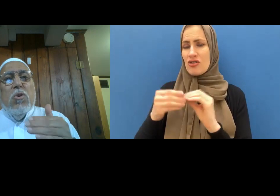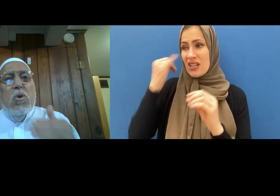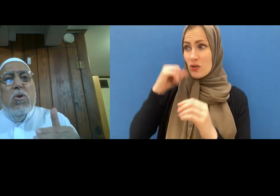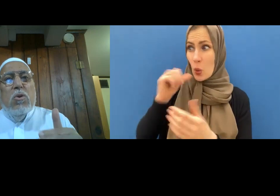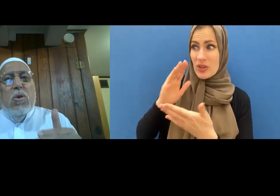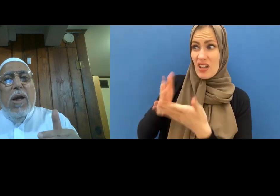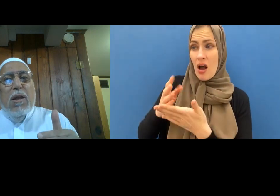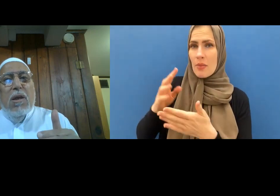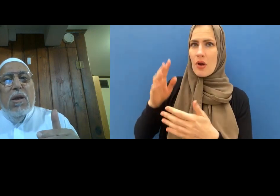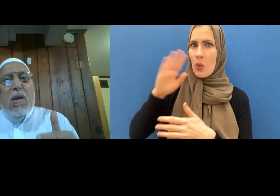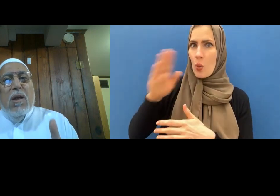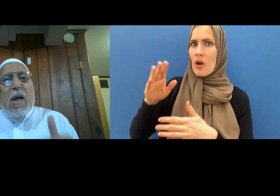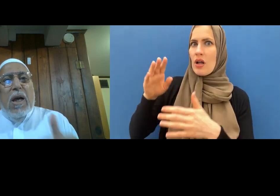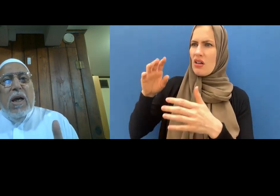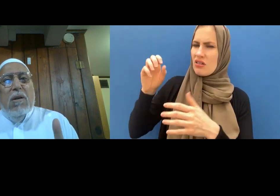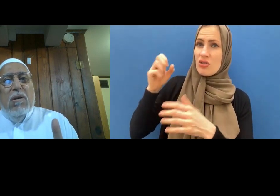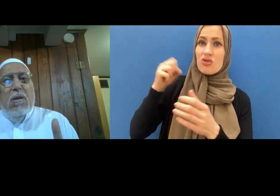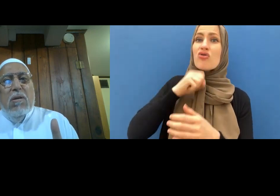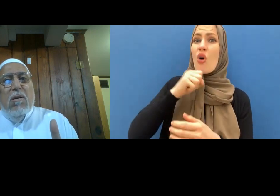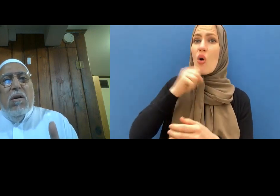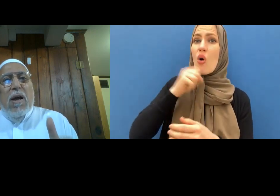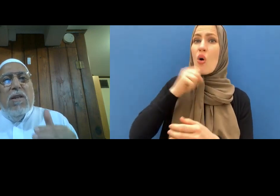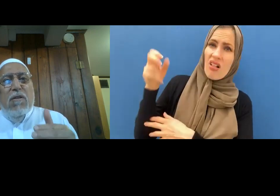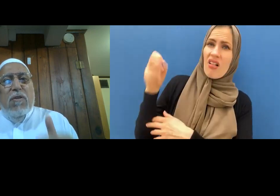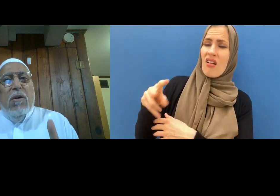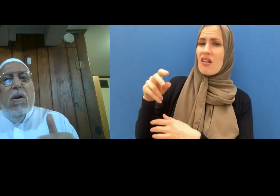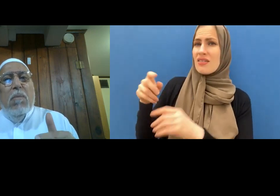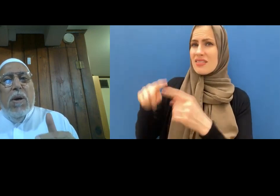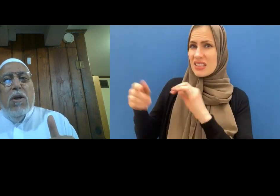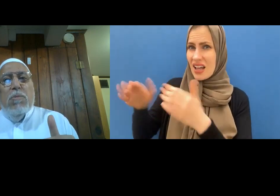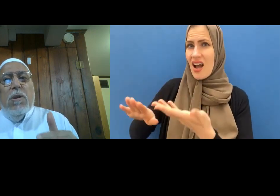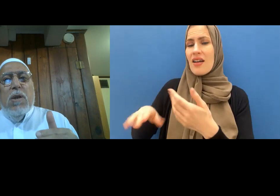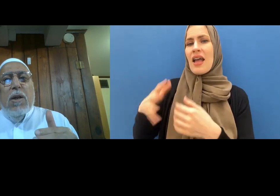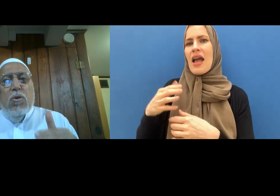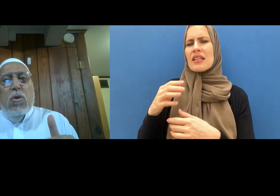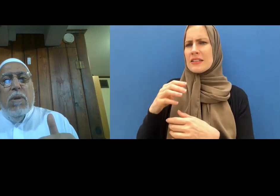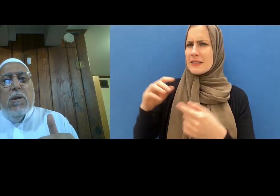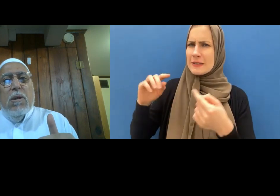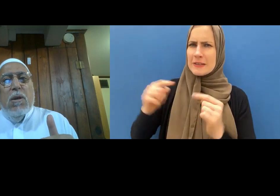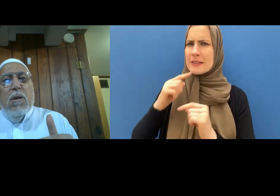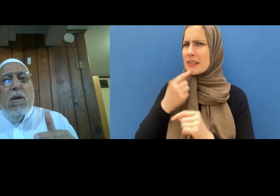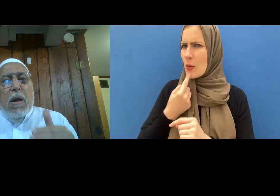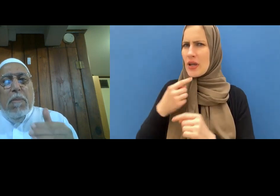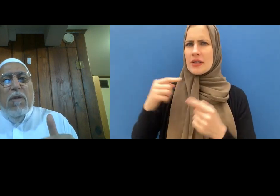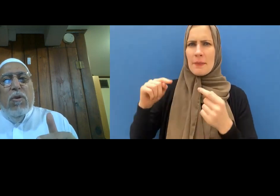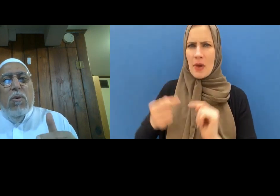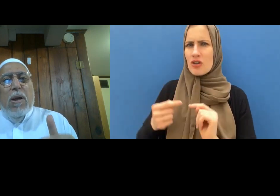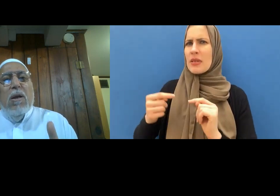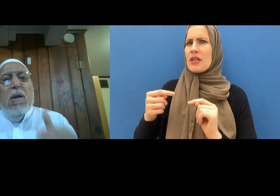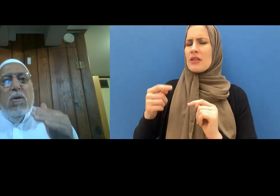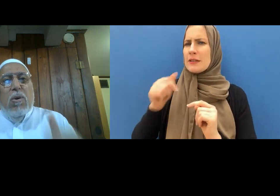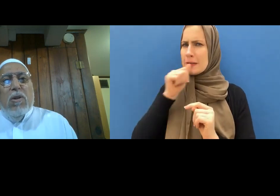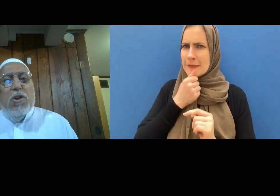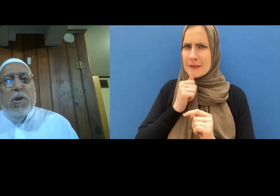going to stone you to death, and a severe punishment and torment, a painful